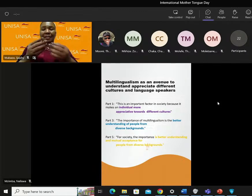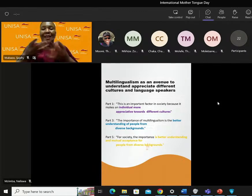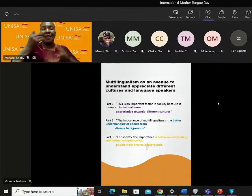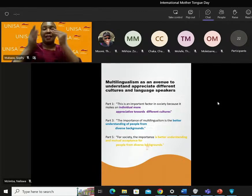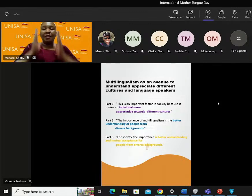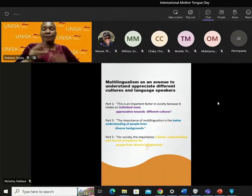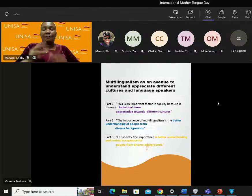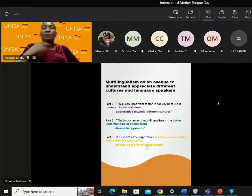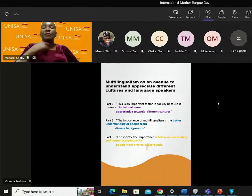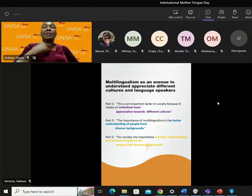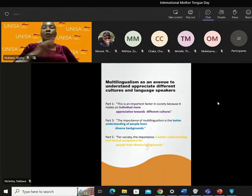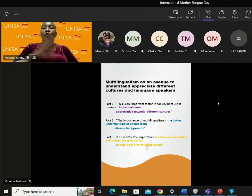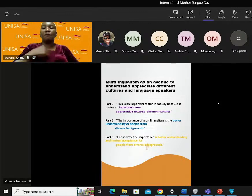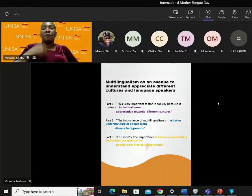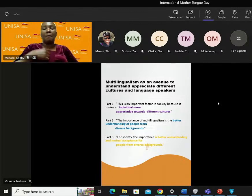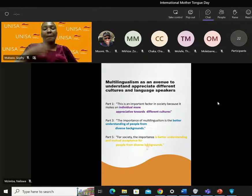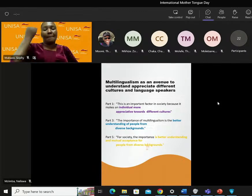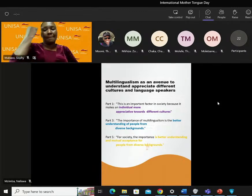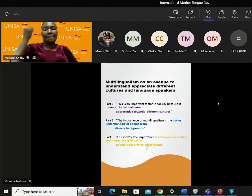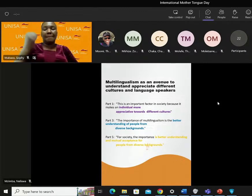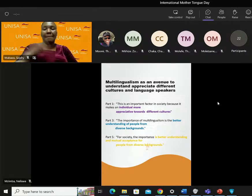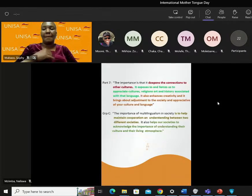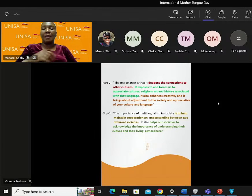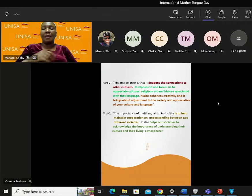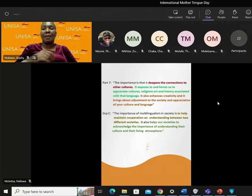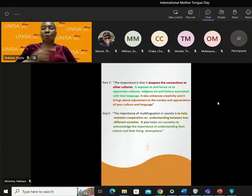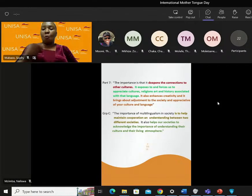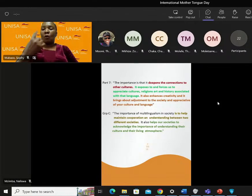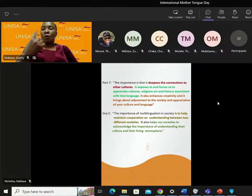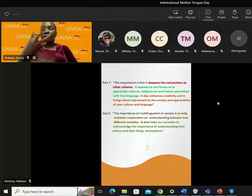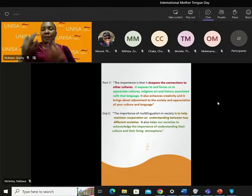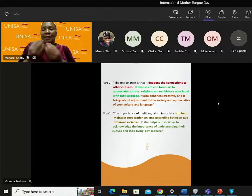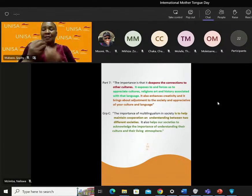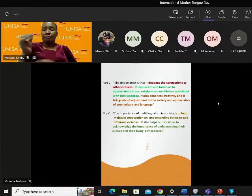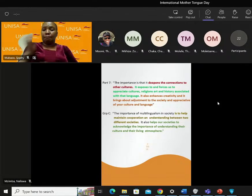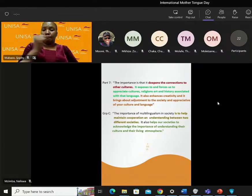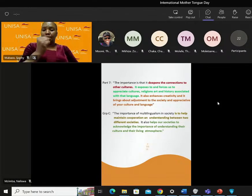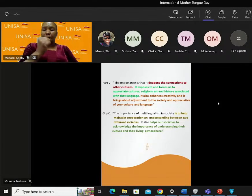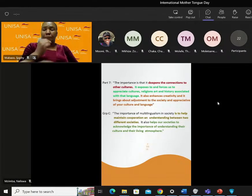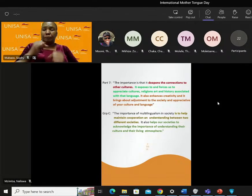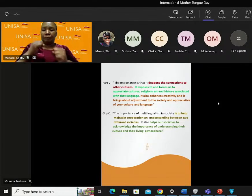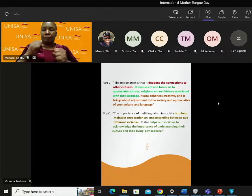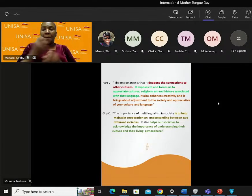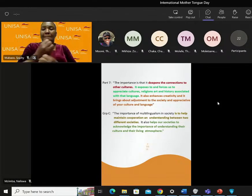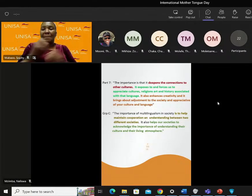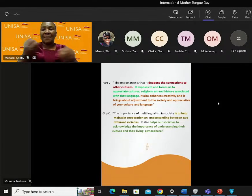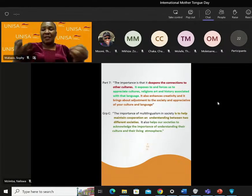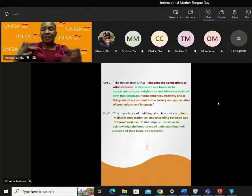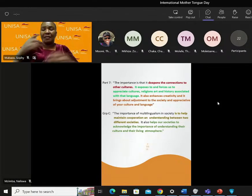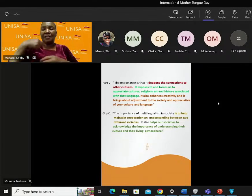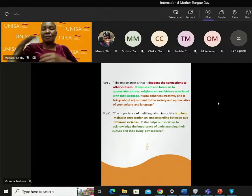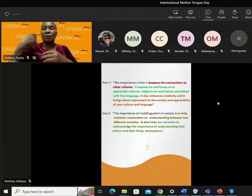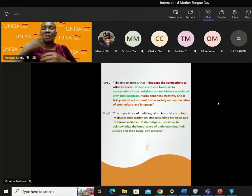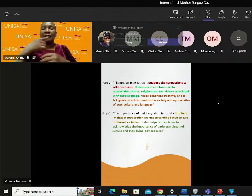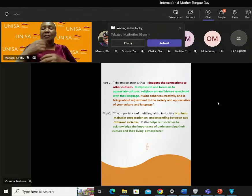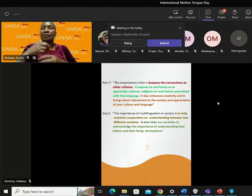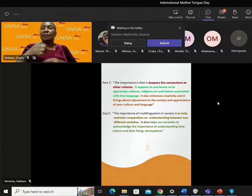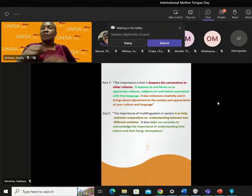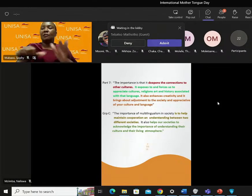One of the other themes that came up strongly was that multilingualism is important to strengthen and